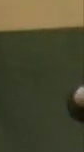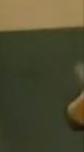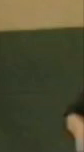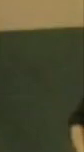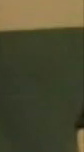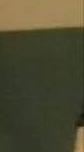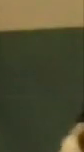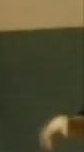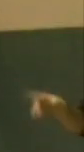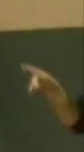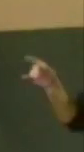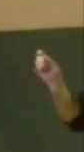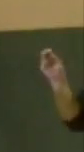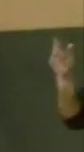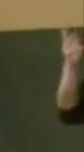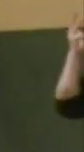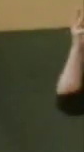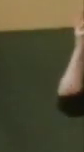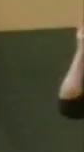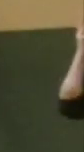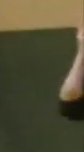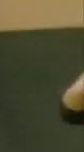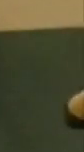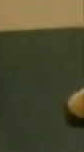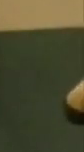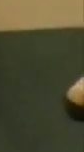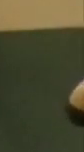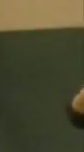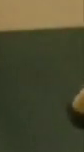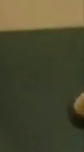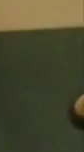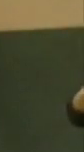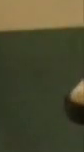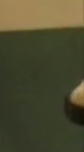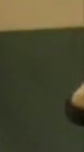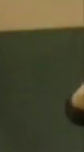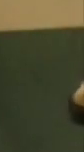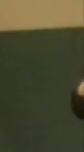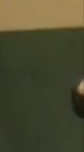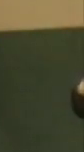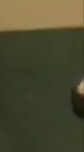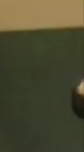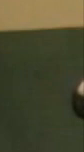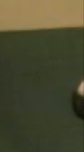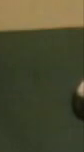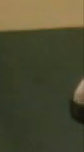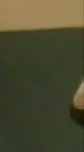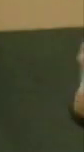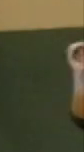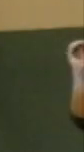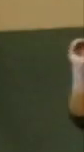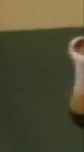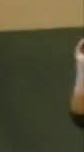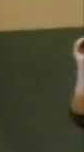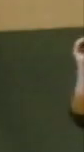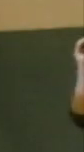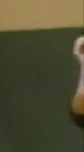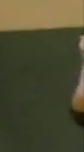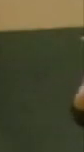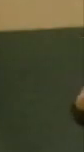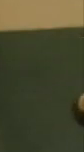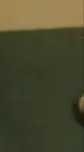So I am so sad to say I thought we had a limit. And just recently I learned that we don't have a limit.